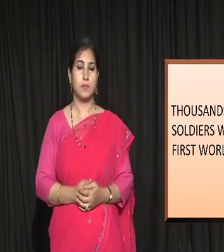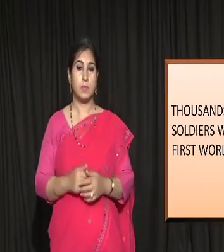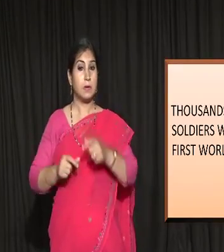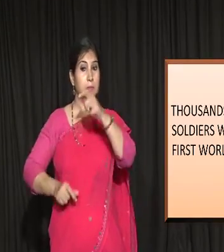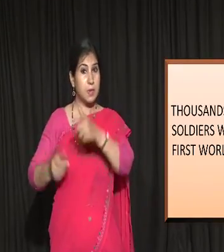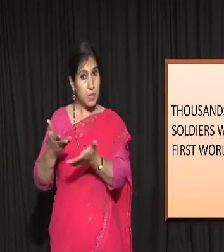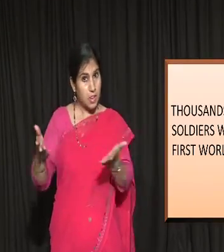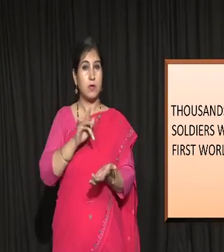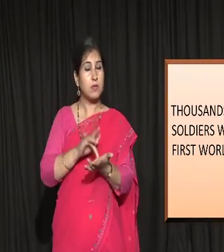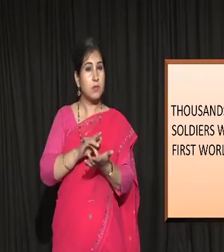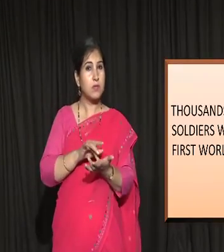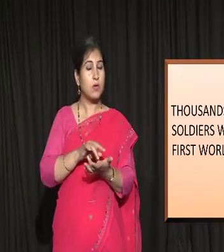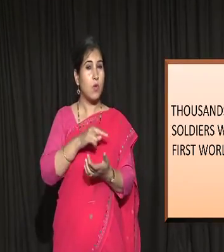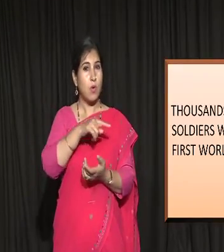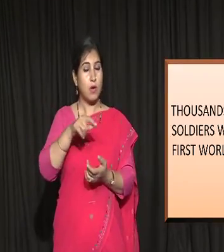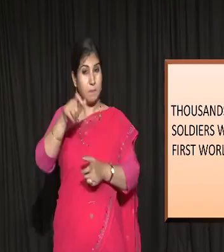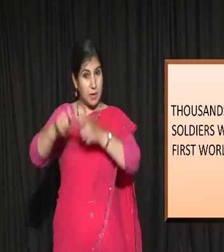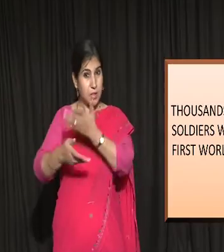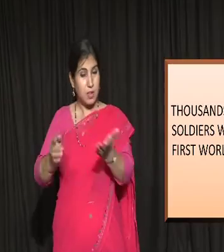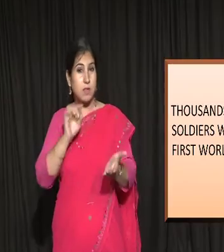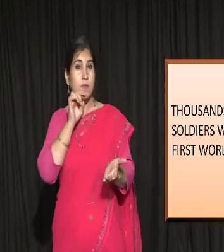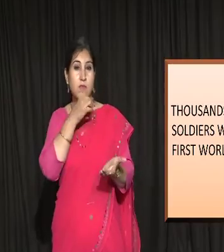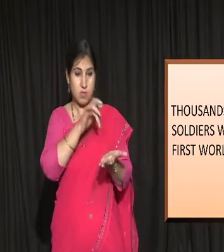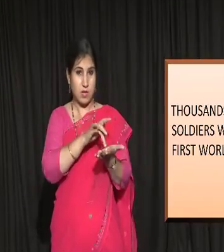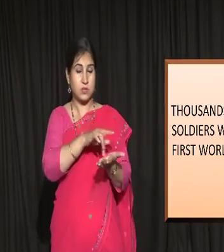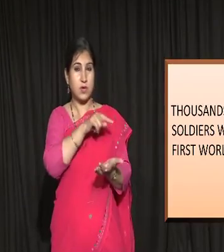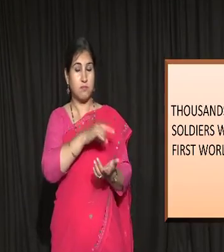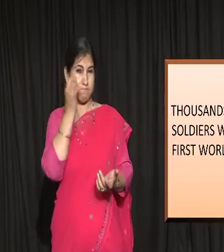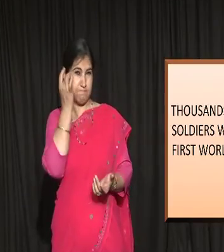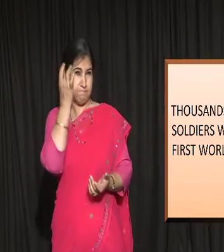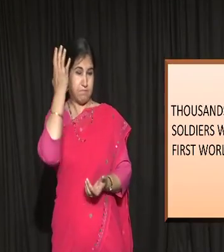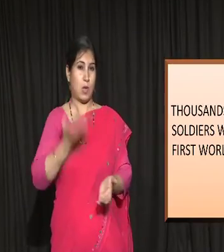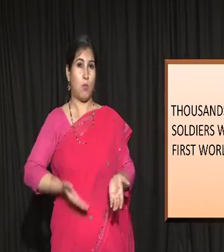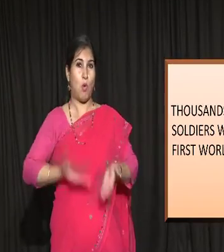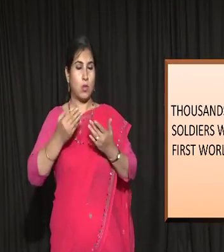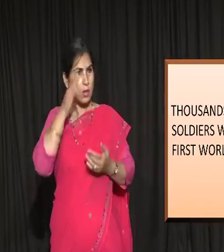the people of Russia were very angry with the Tsar Nicholas II.